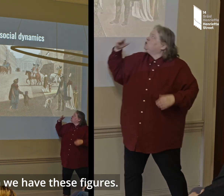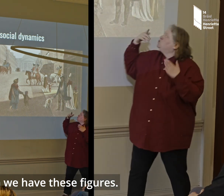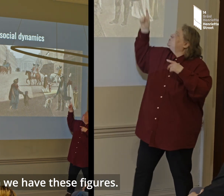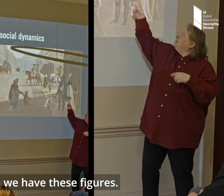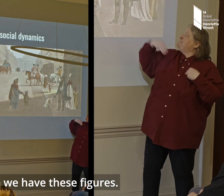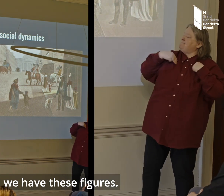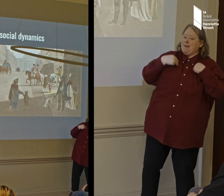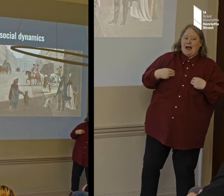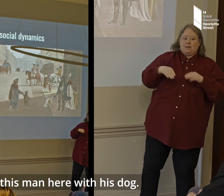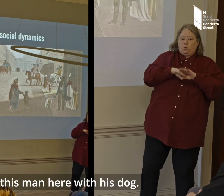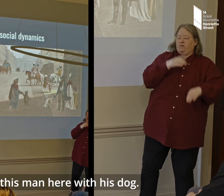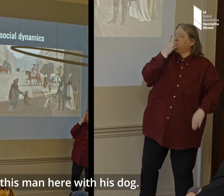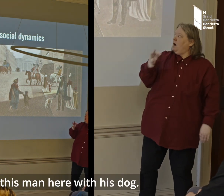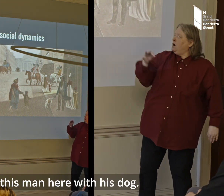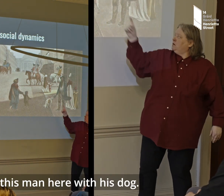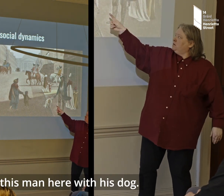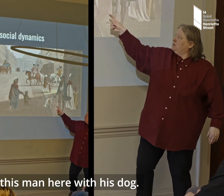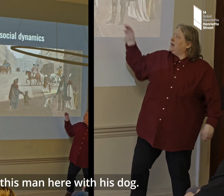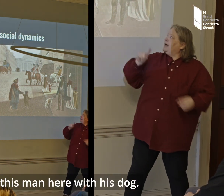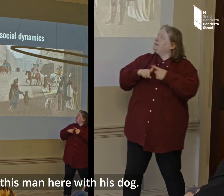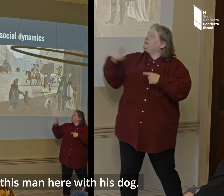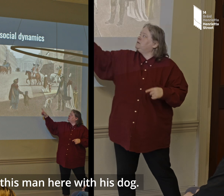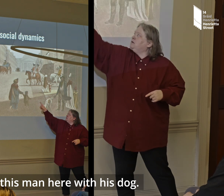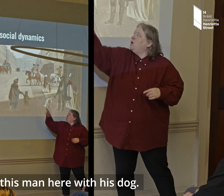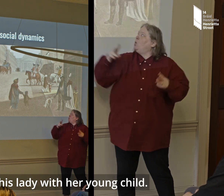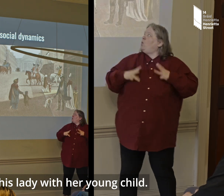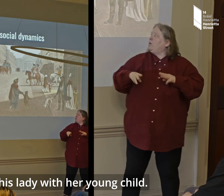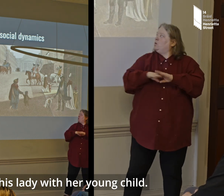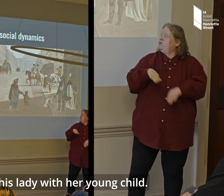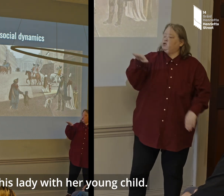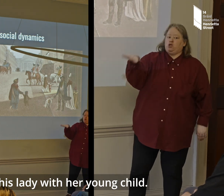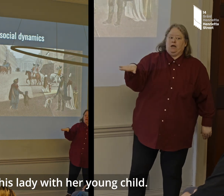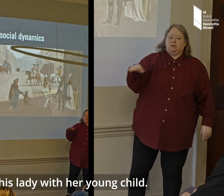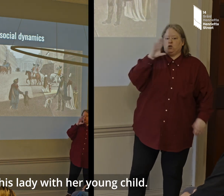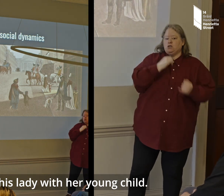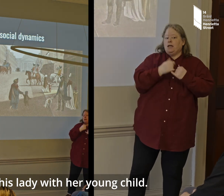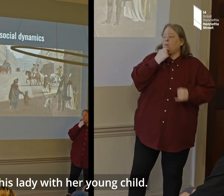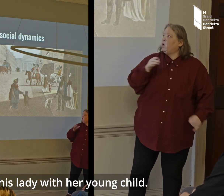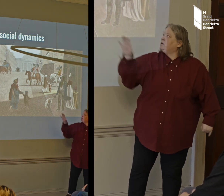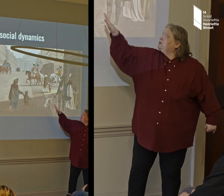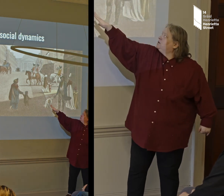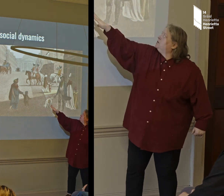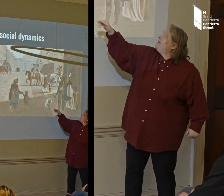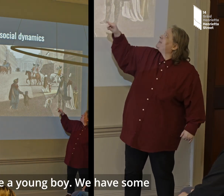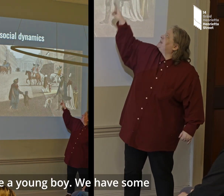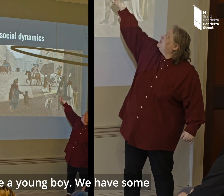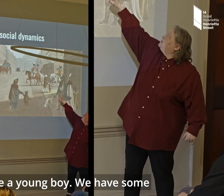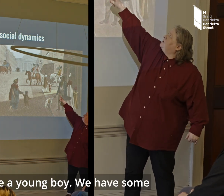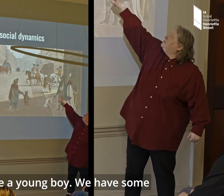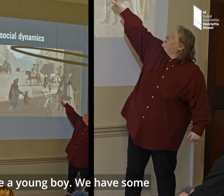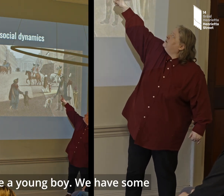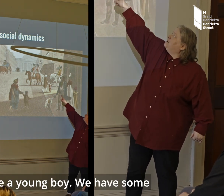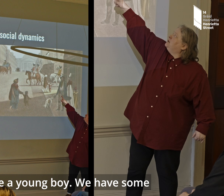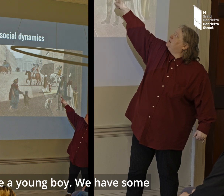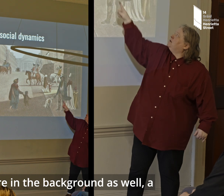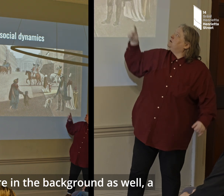figures. We have this man here with his dog. We have had this lady with her young child. It looks like a young